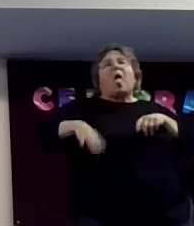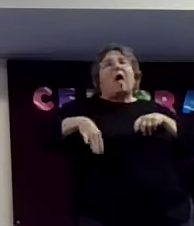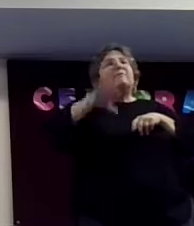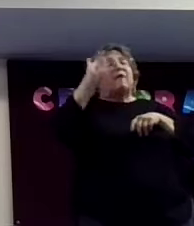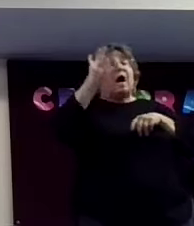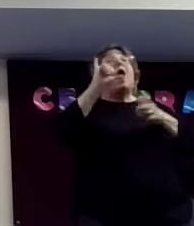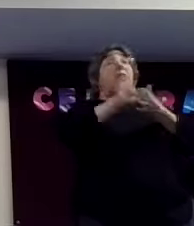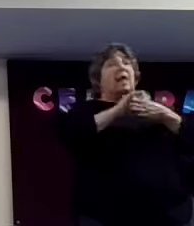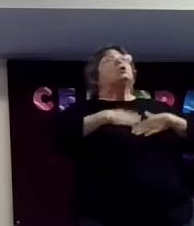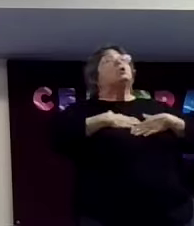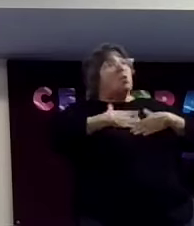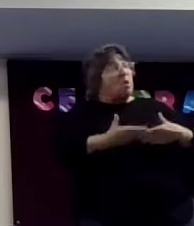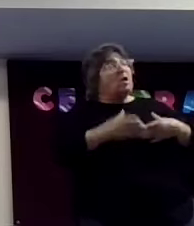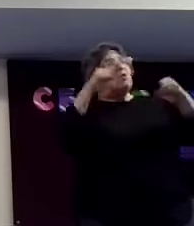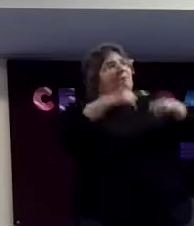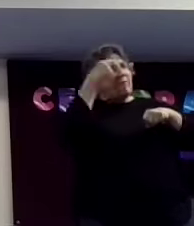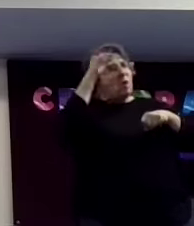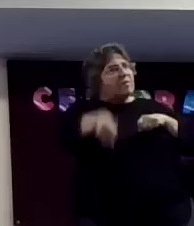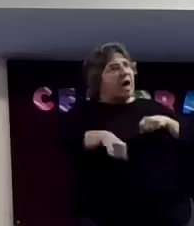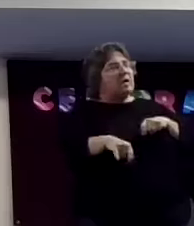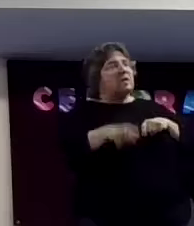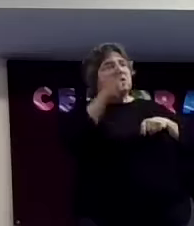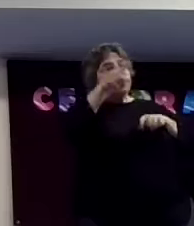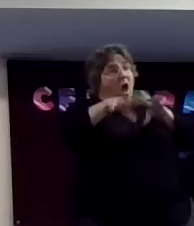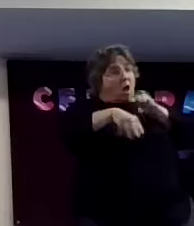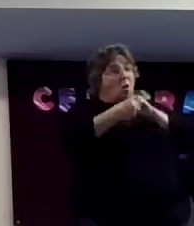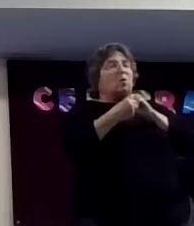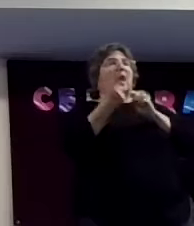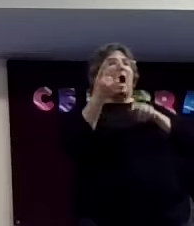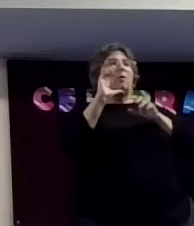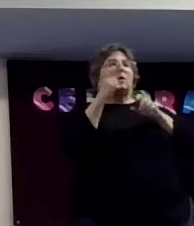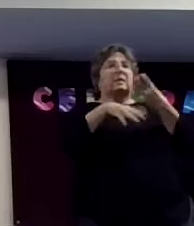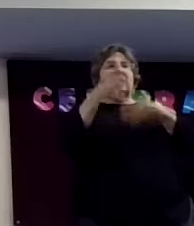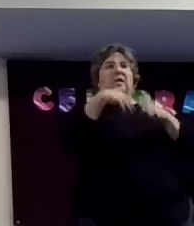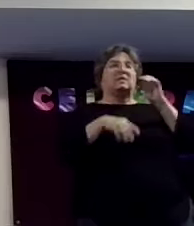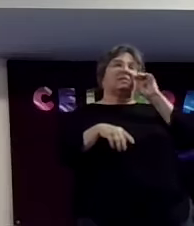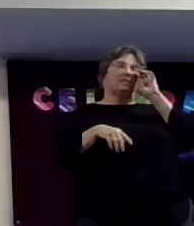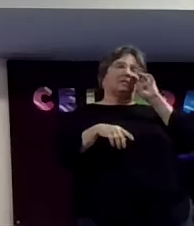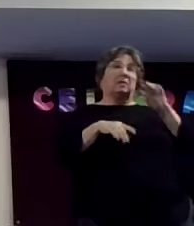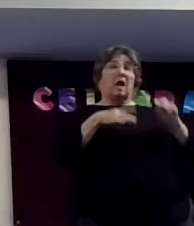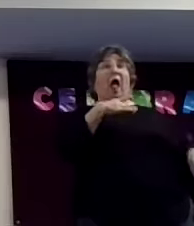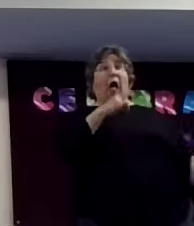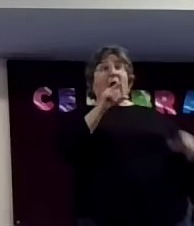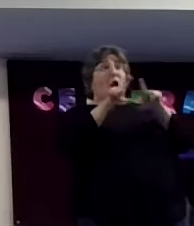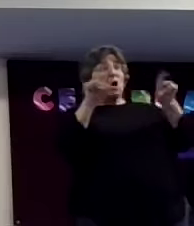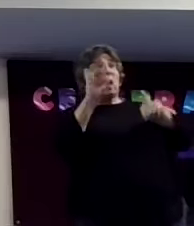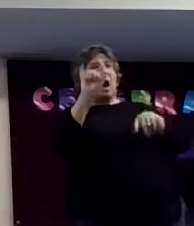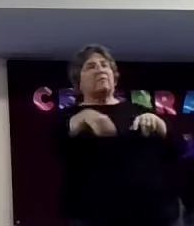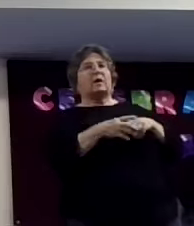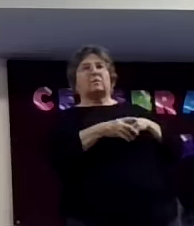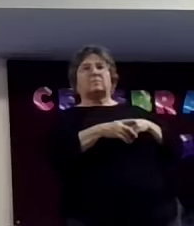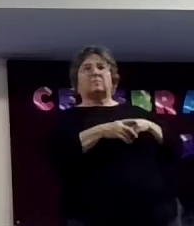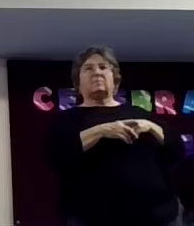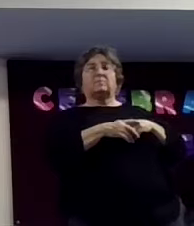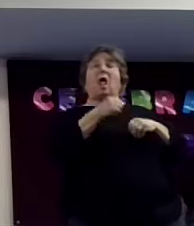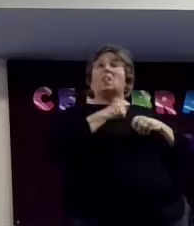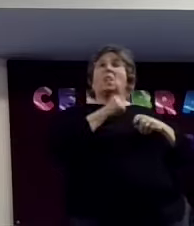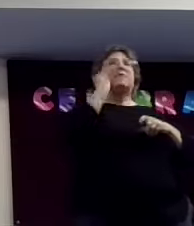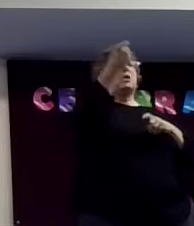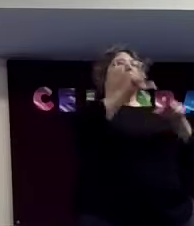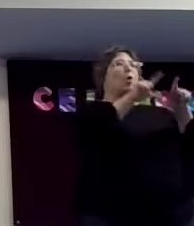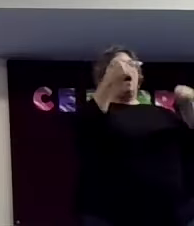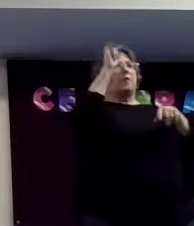that's what she would be willing to fight for, to get you included into our society. I definitely like the card out. Absolutely, I'll be